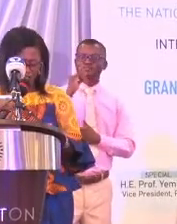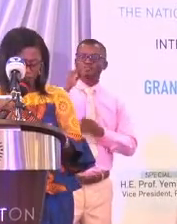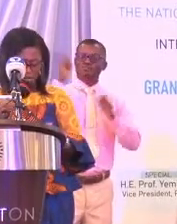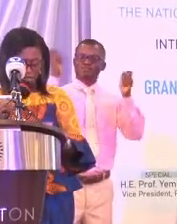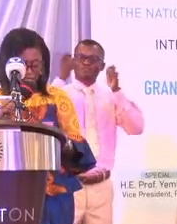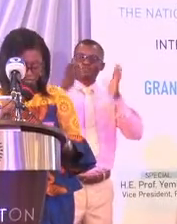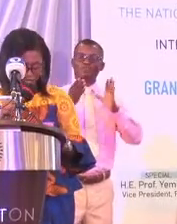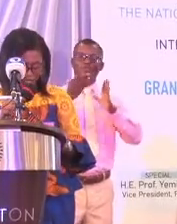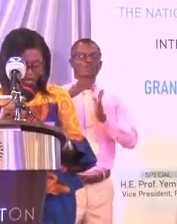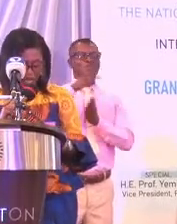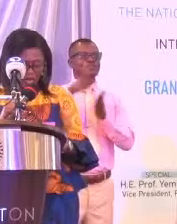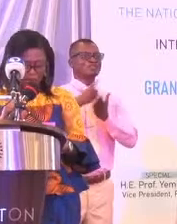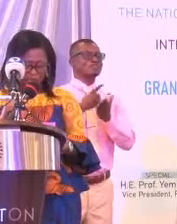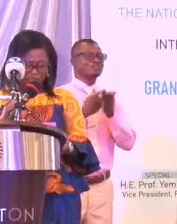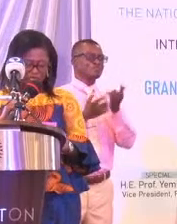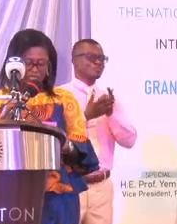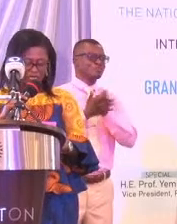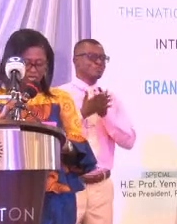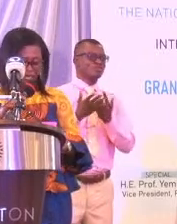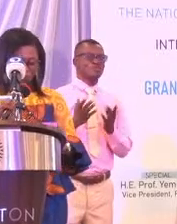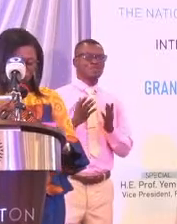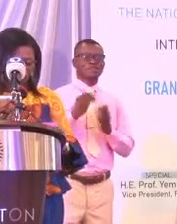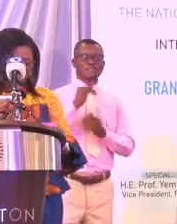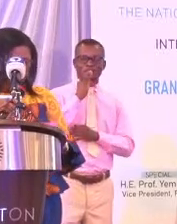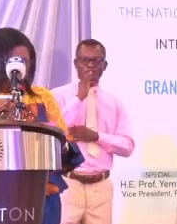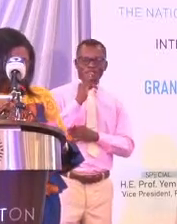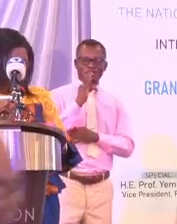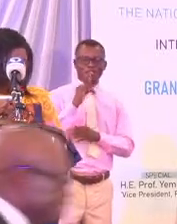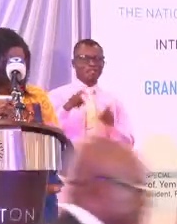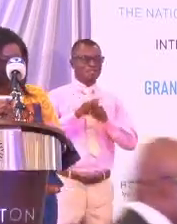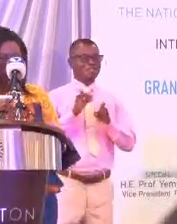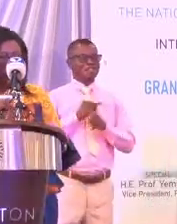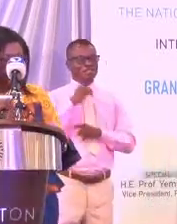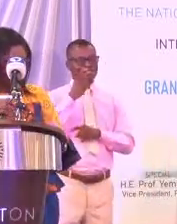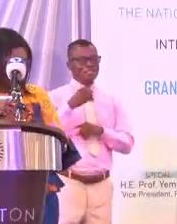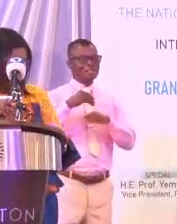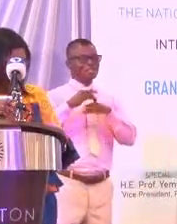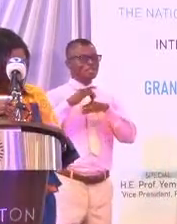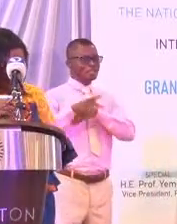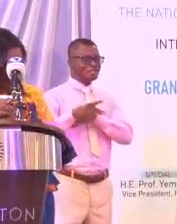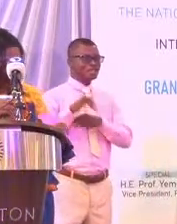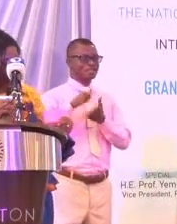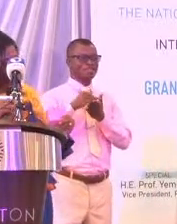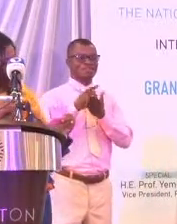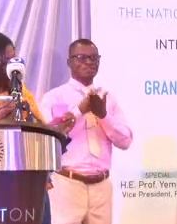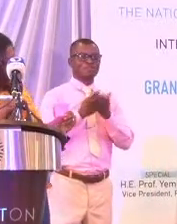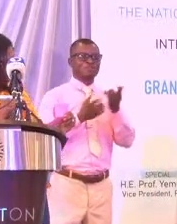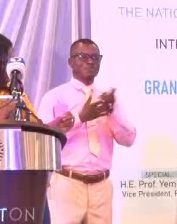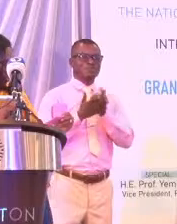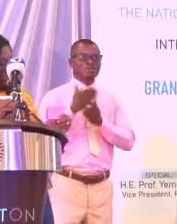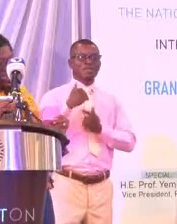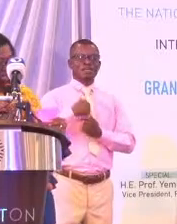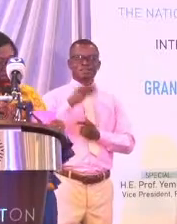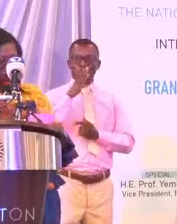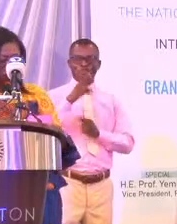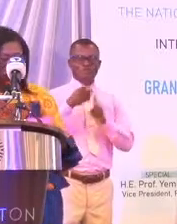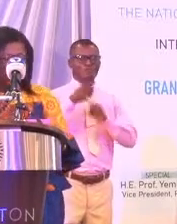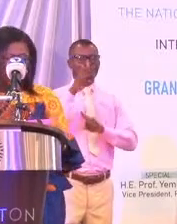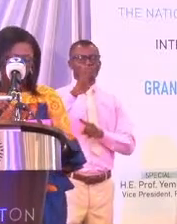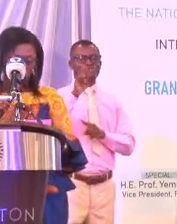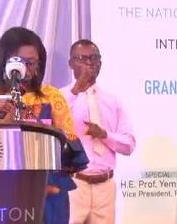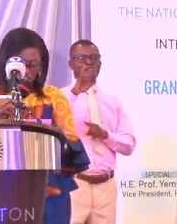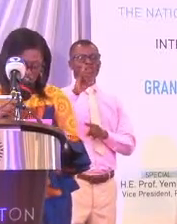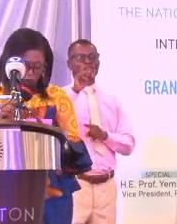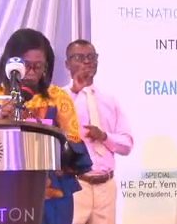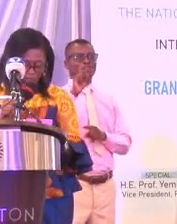this debate is. Like I said earlier, the debate has been The Veritas University has spoken on